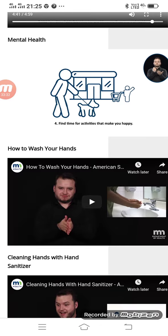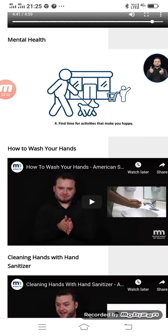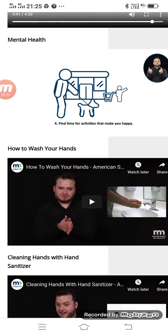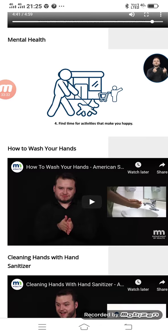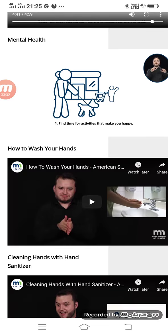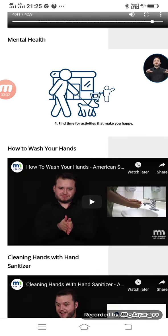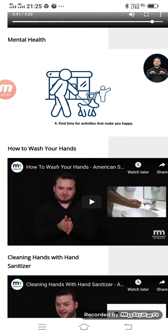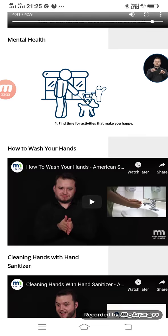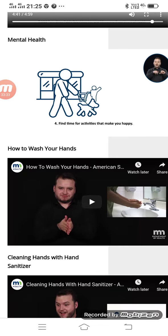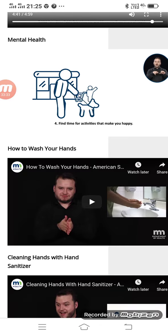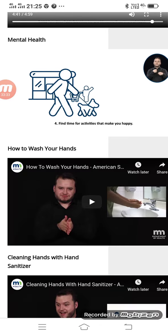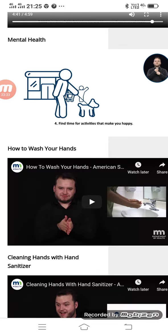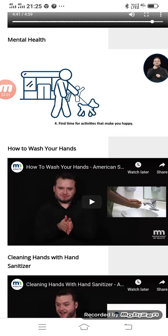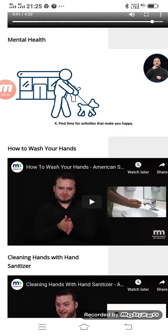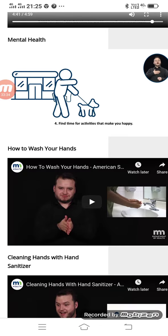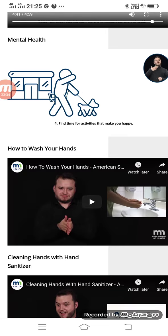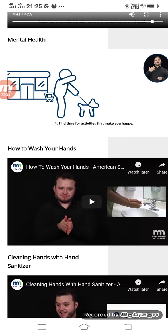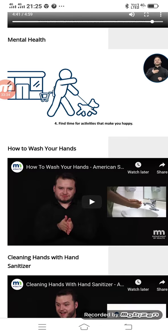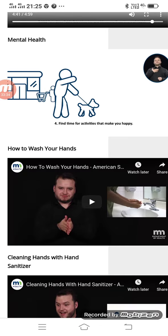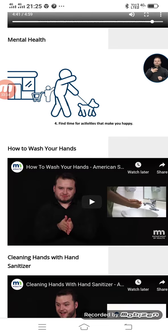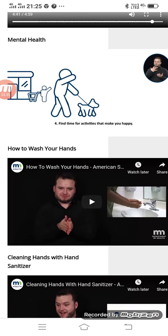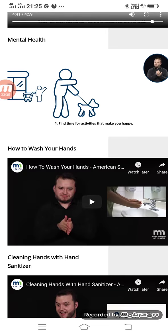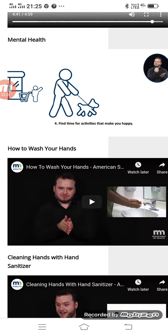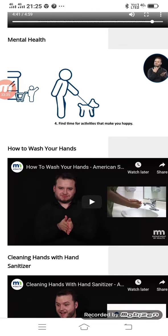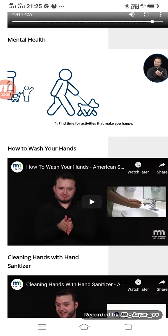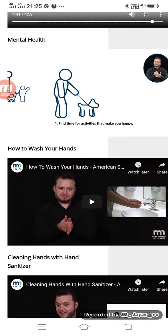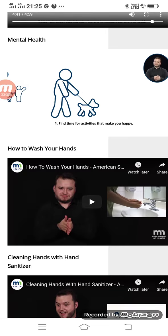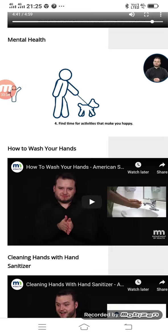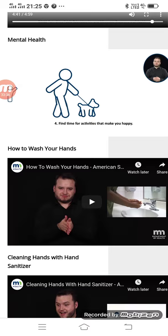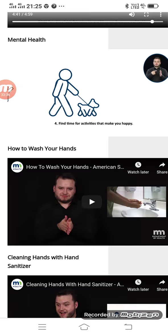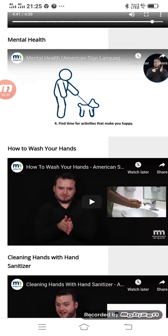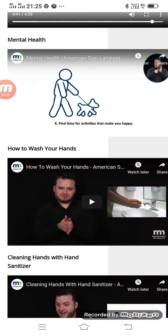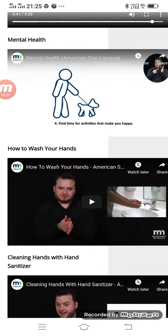4. Find time for activities that make you happy.